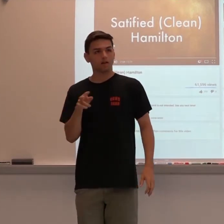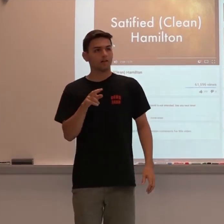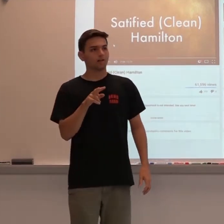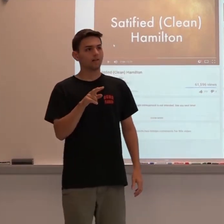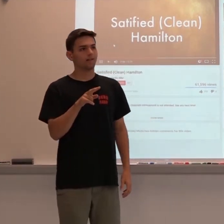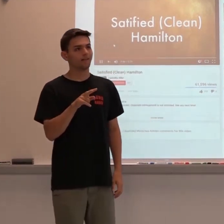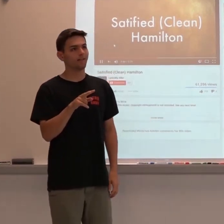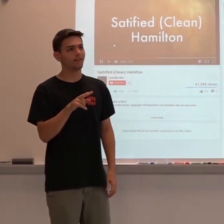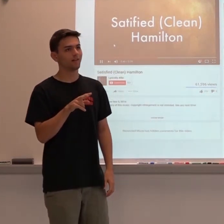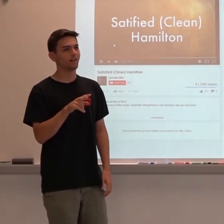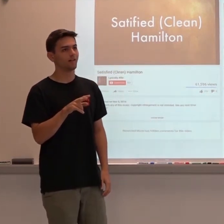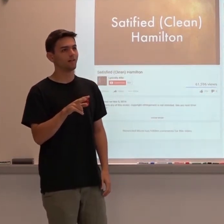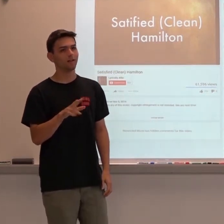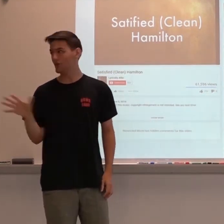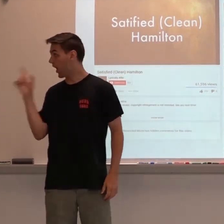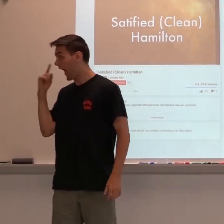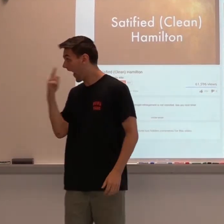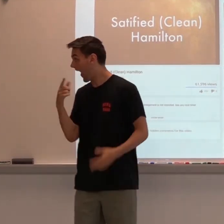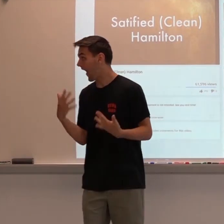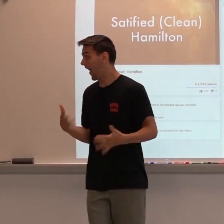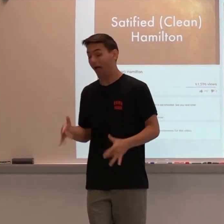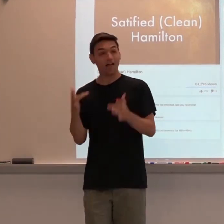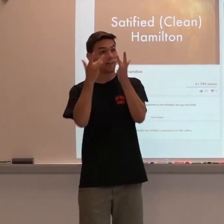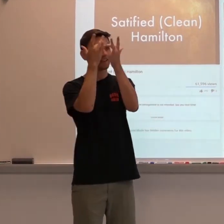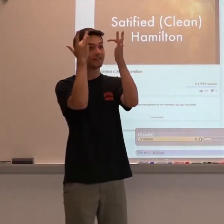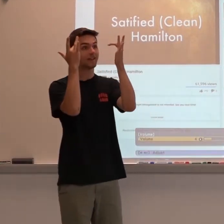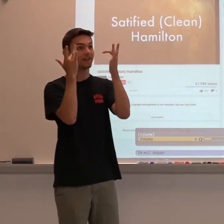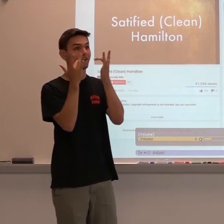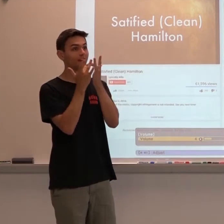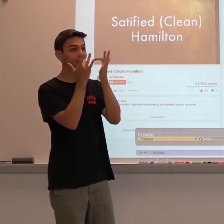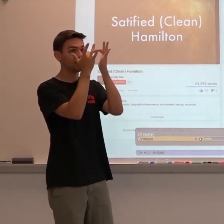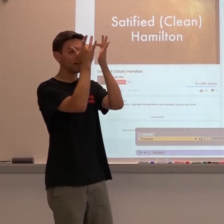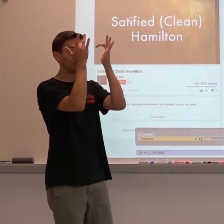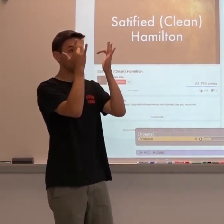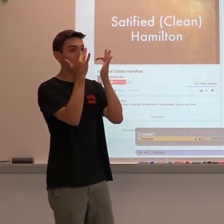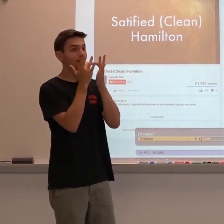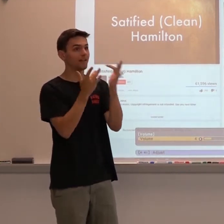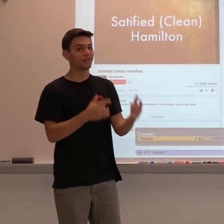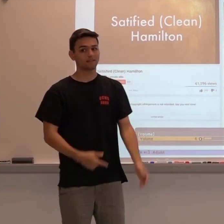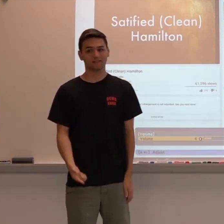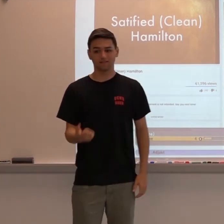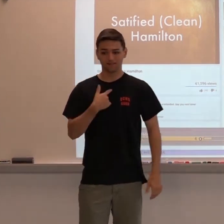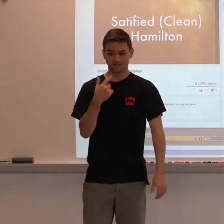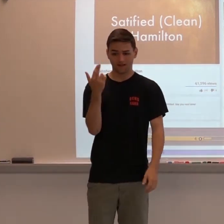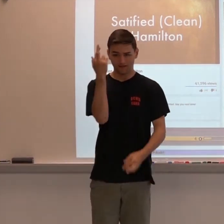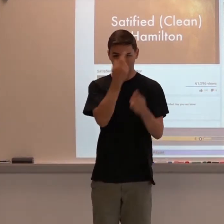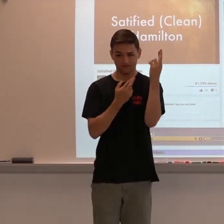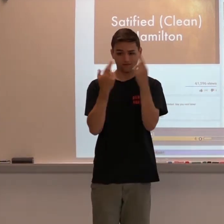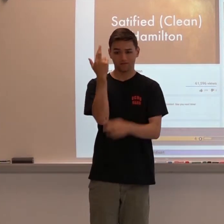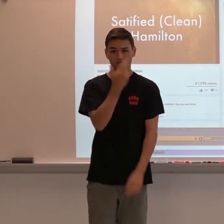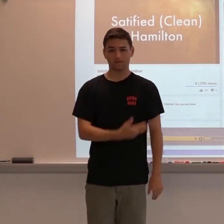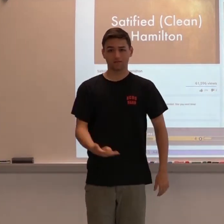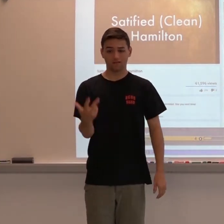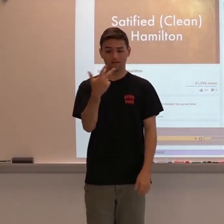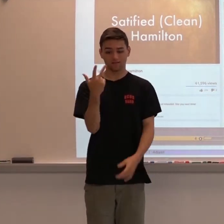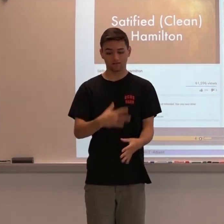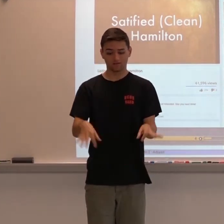is, and her eyes are just, and I realize